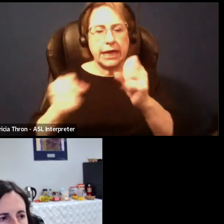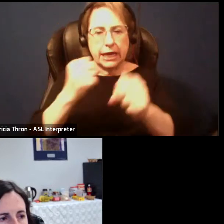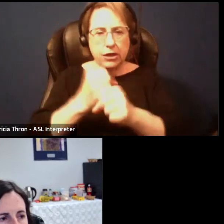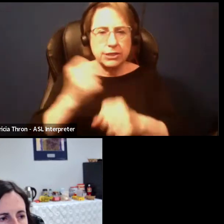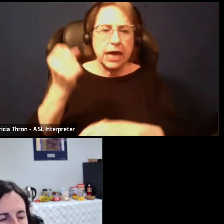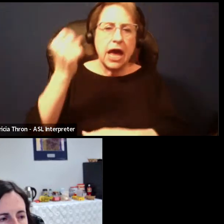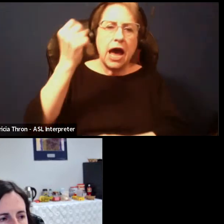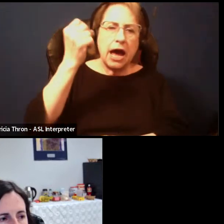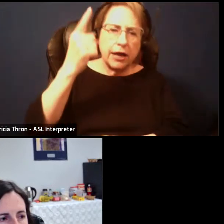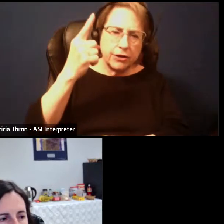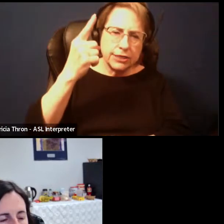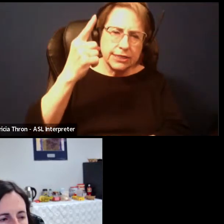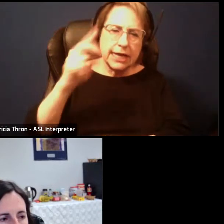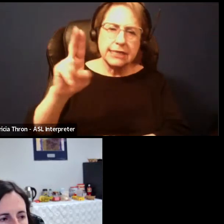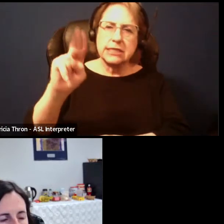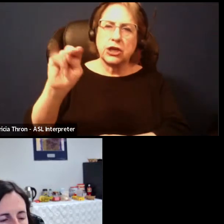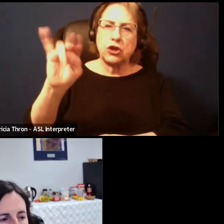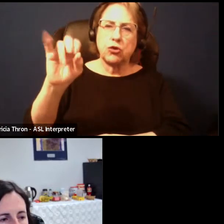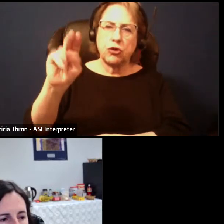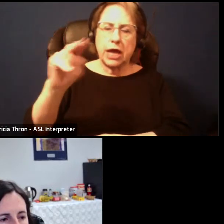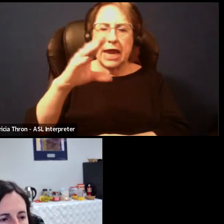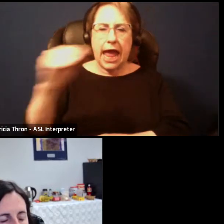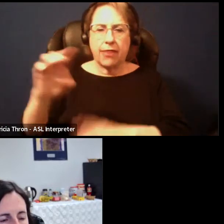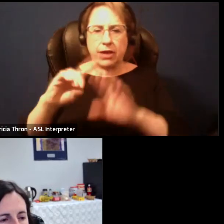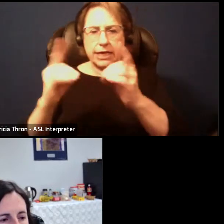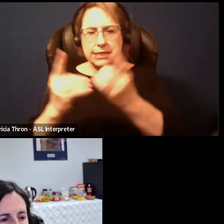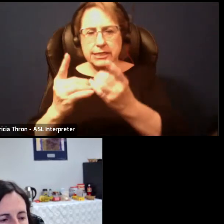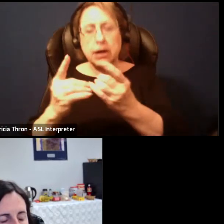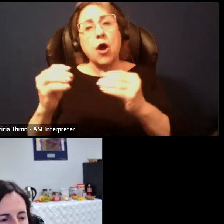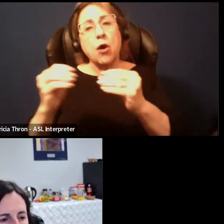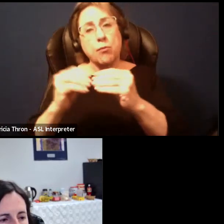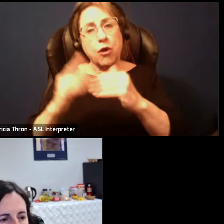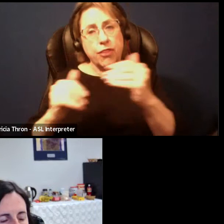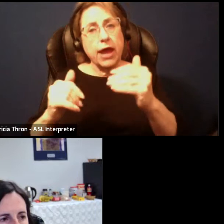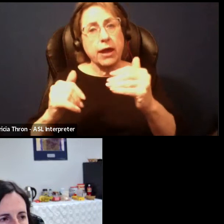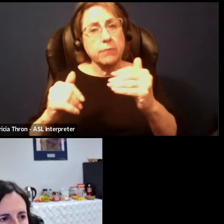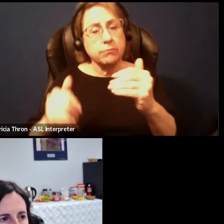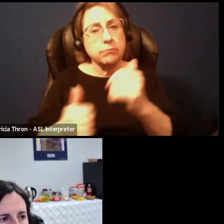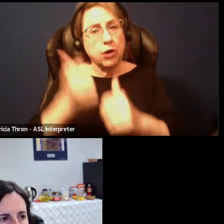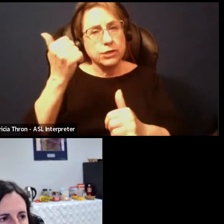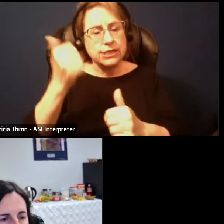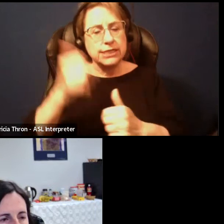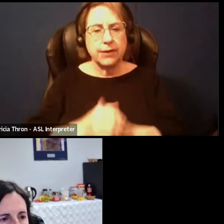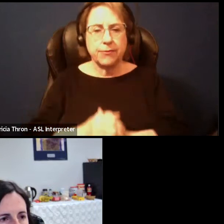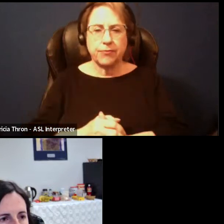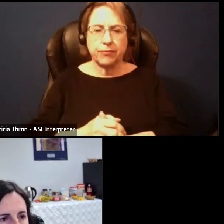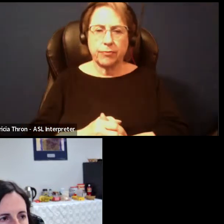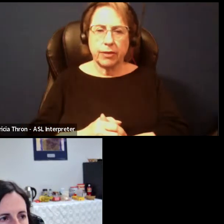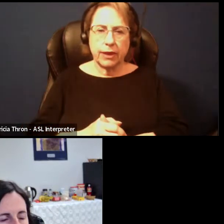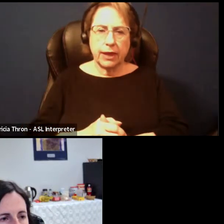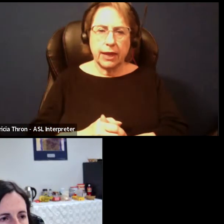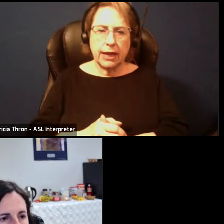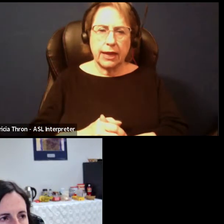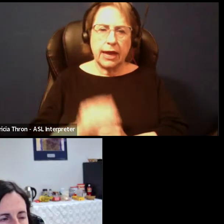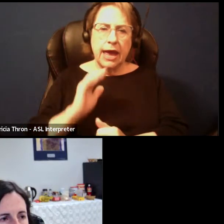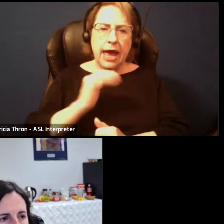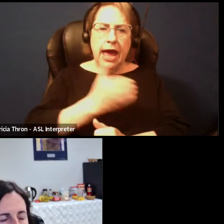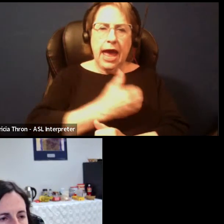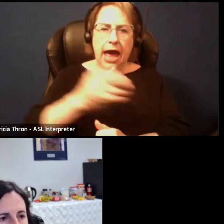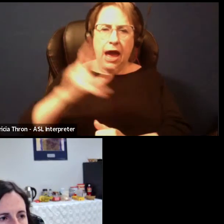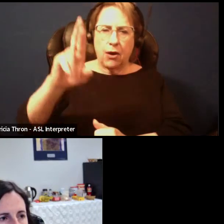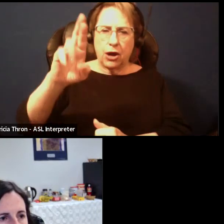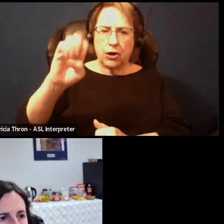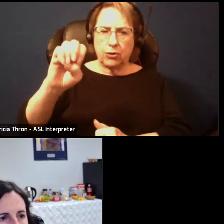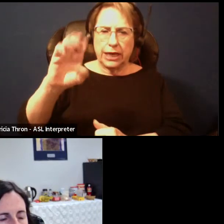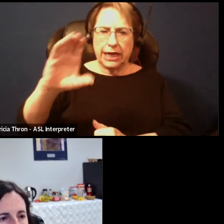the district by far more than most of us do. And our reclass actions have started, so that makes everybody